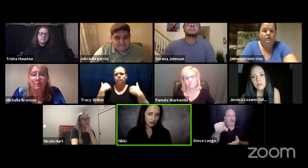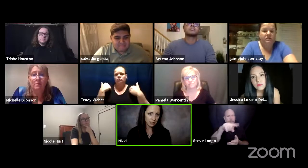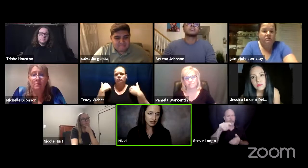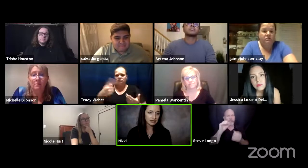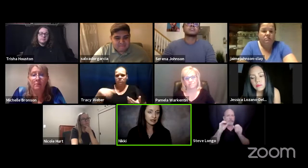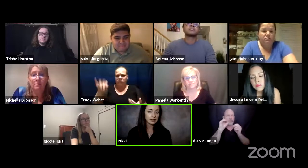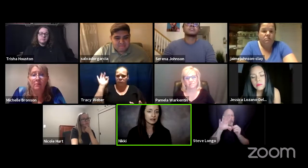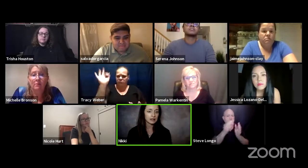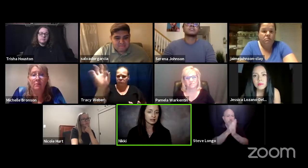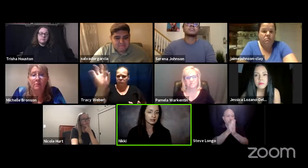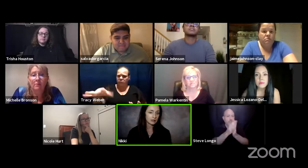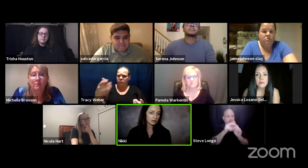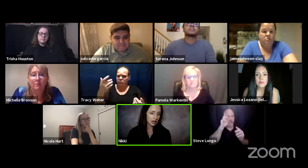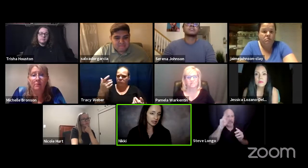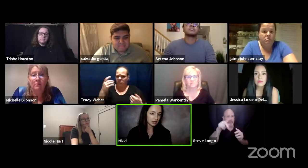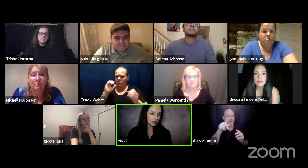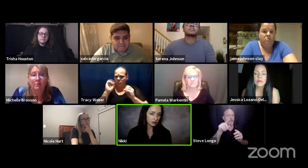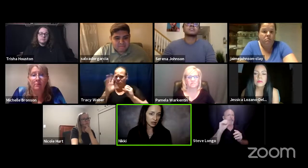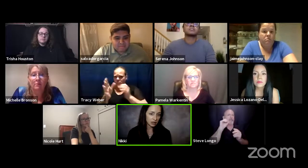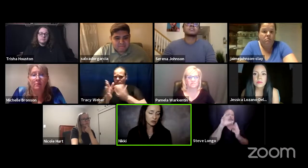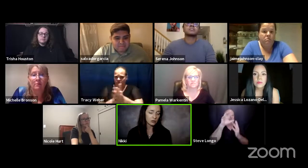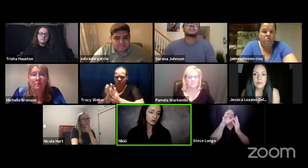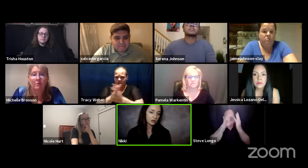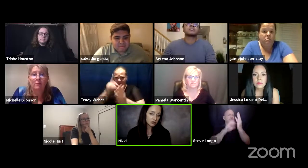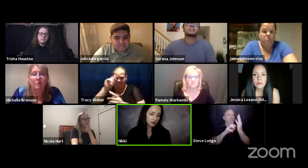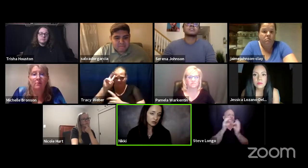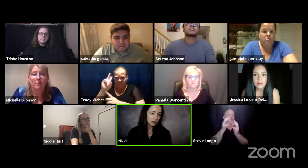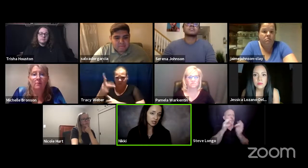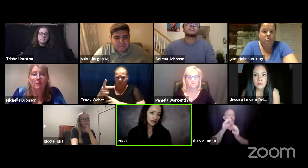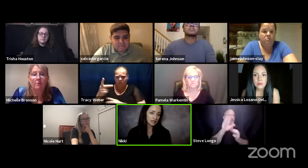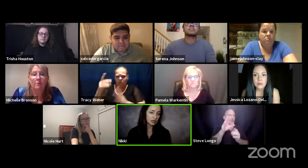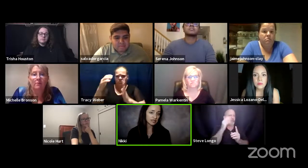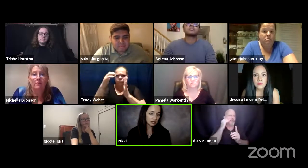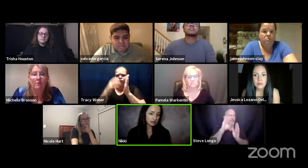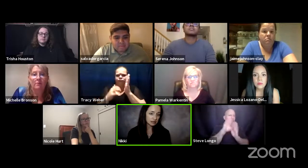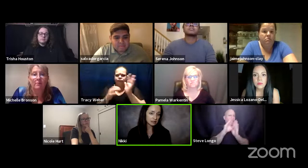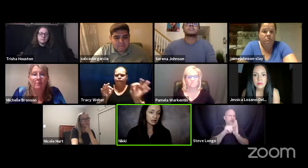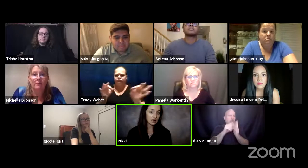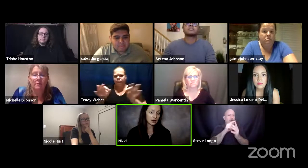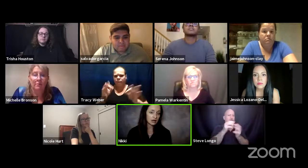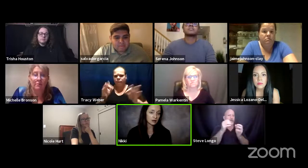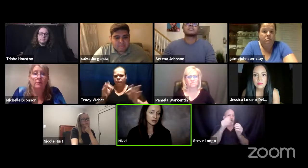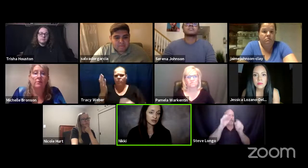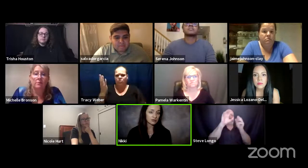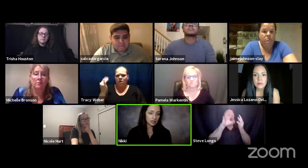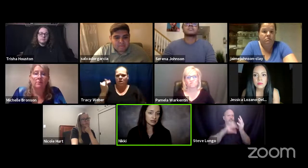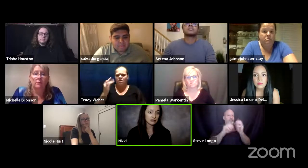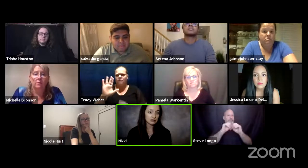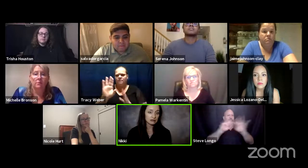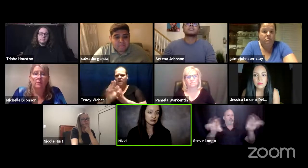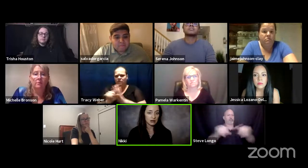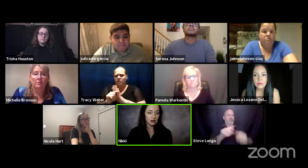that. So I'd like to throw it out there, those who are interested in being vice president, to submit